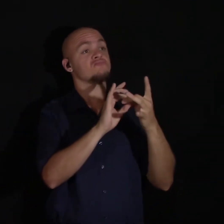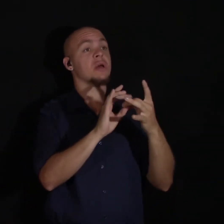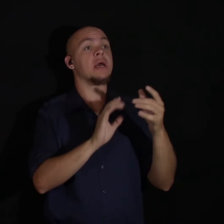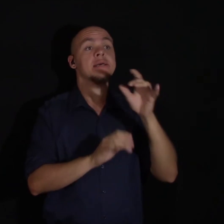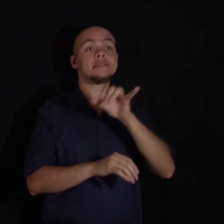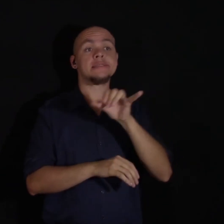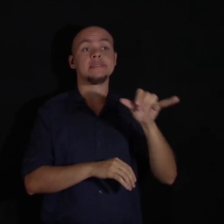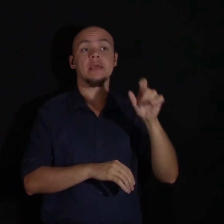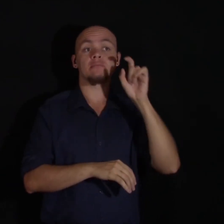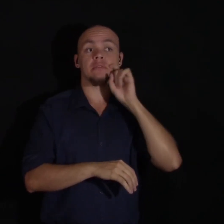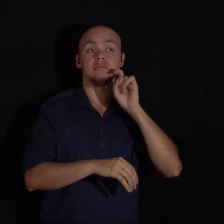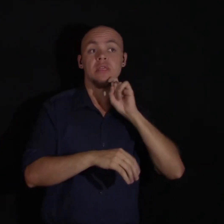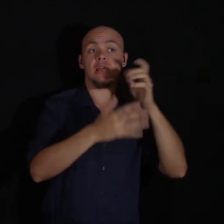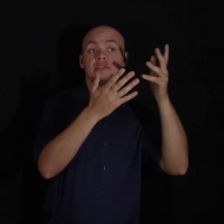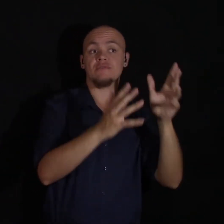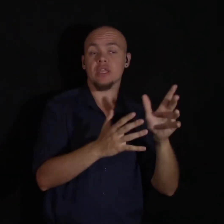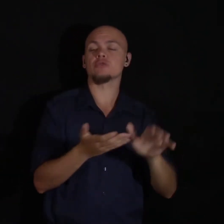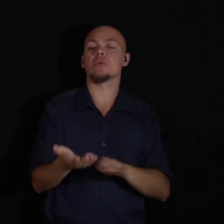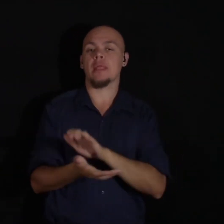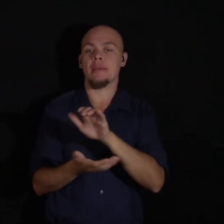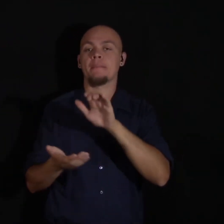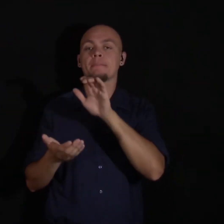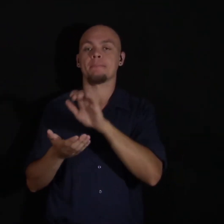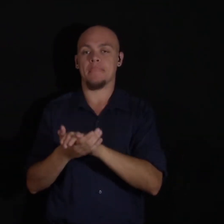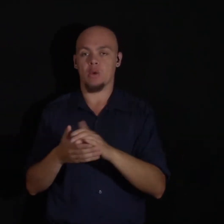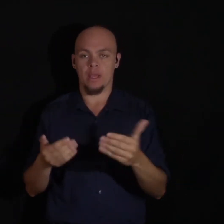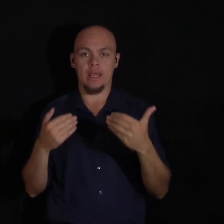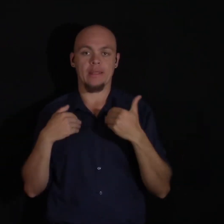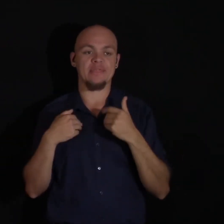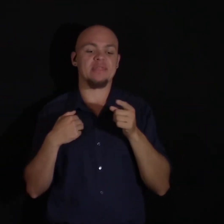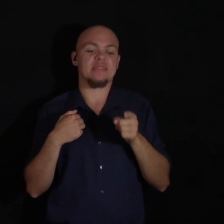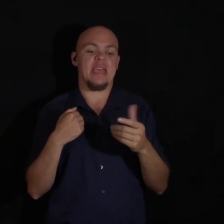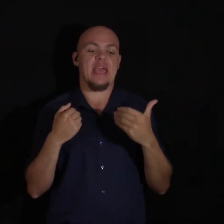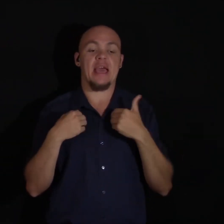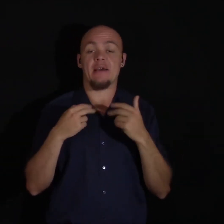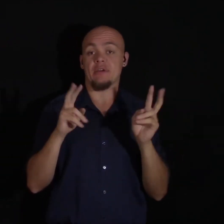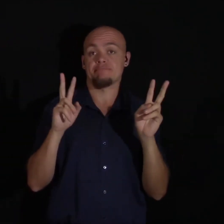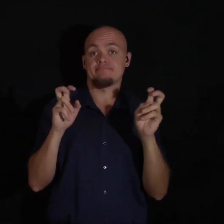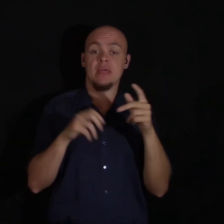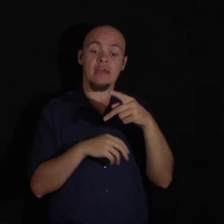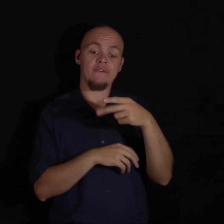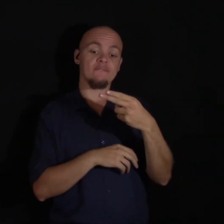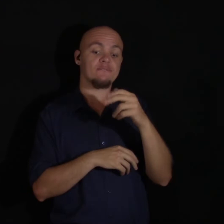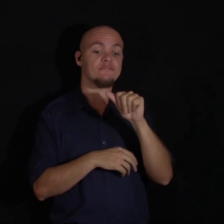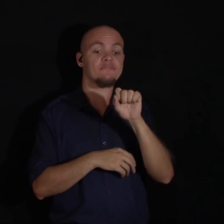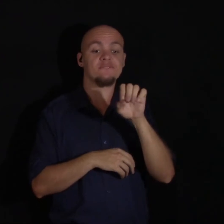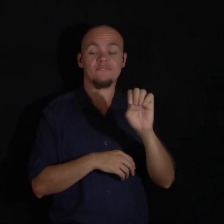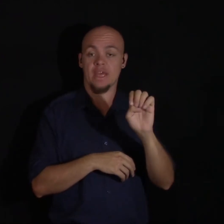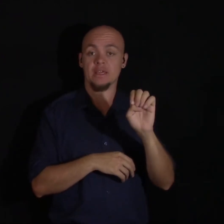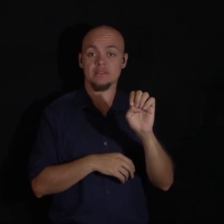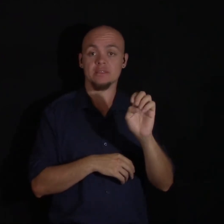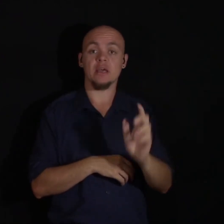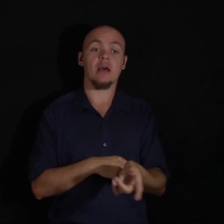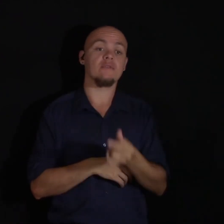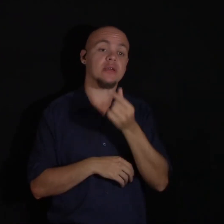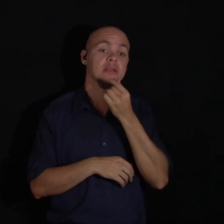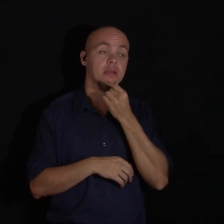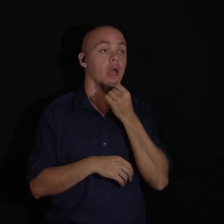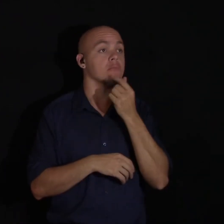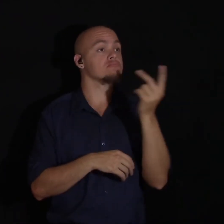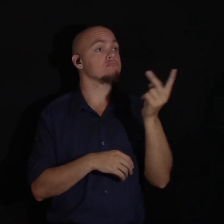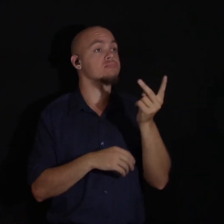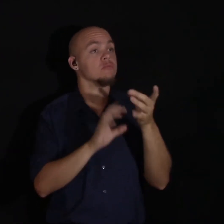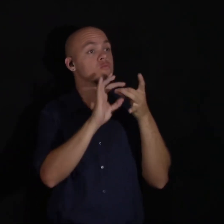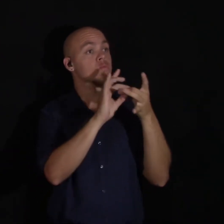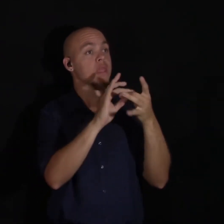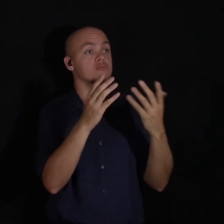on to marry. In other words, they went through a phase or a period of homosexuality where they were sexually functional with